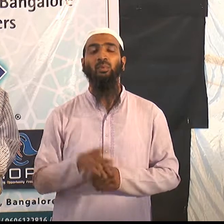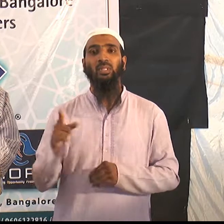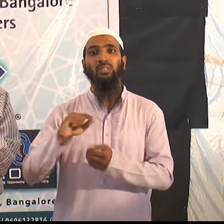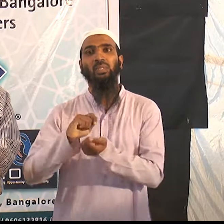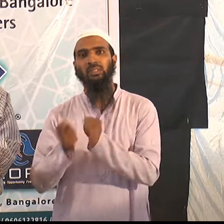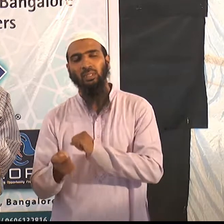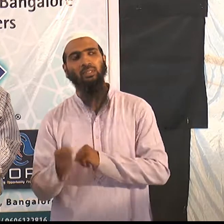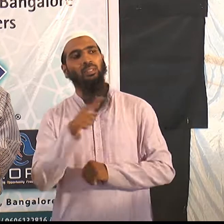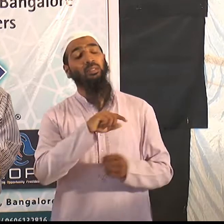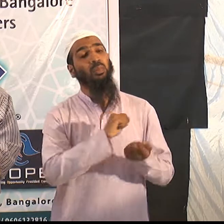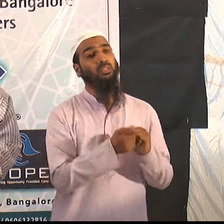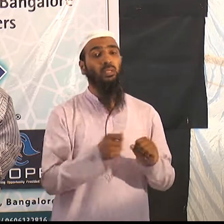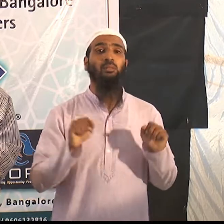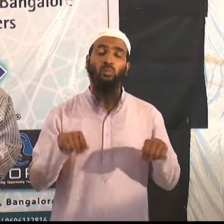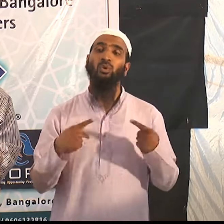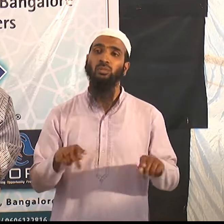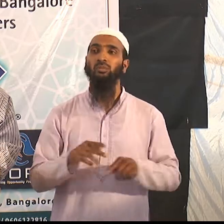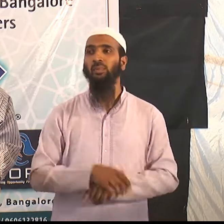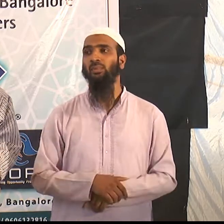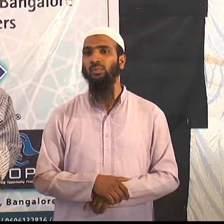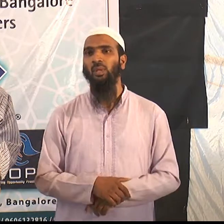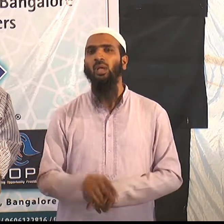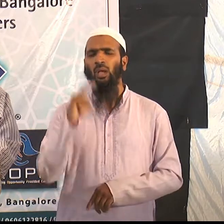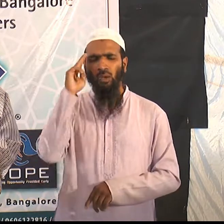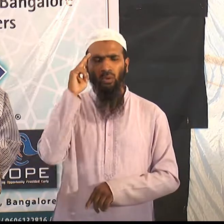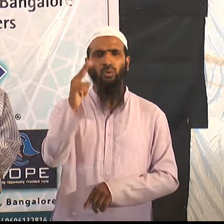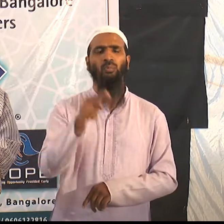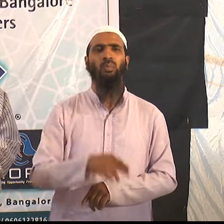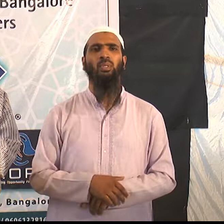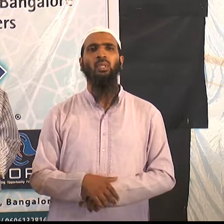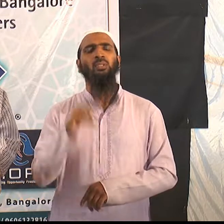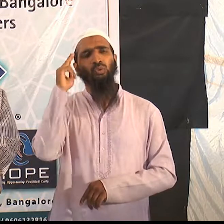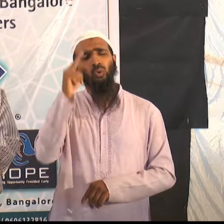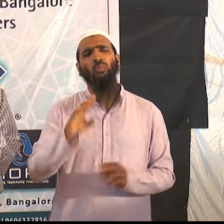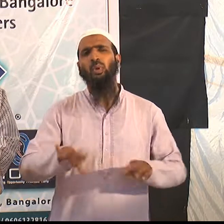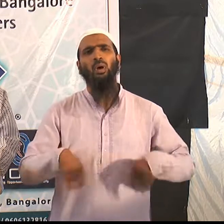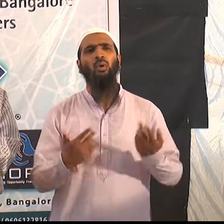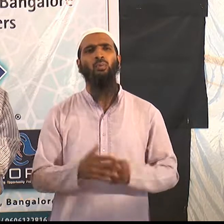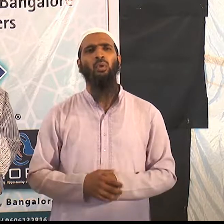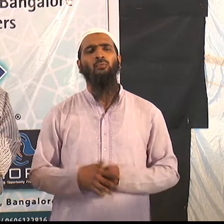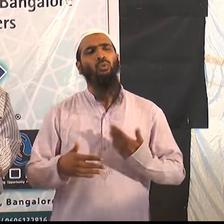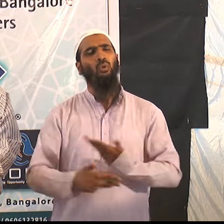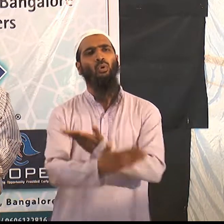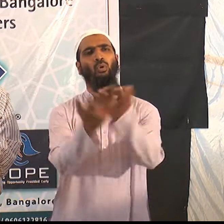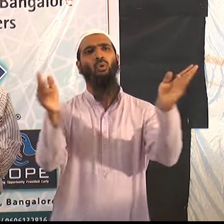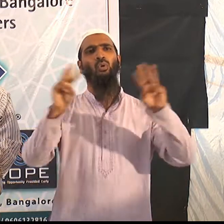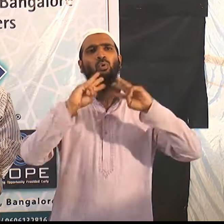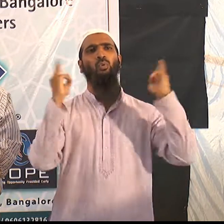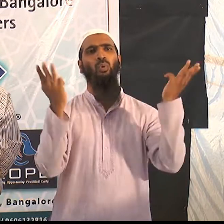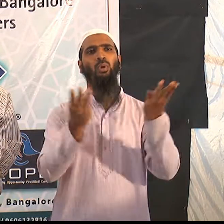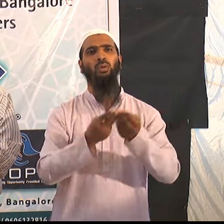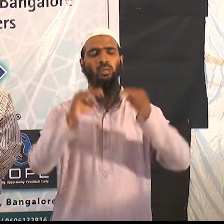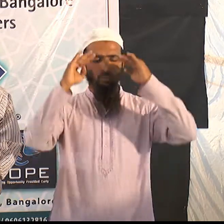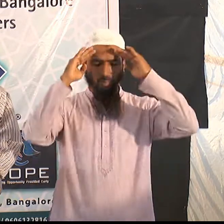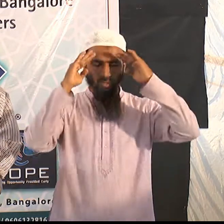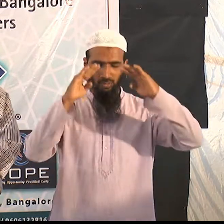This hope is for universal peace. This hope is